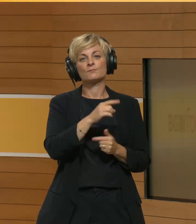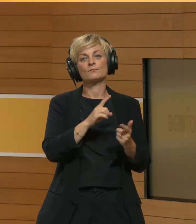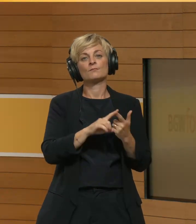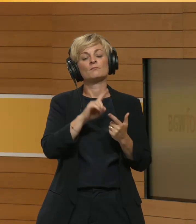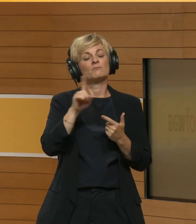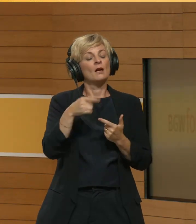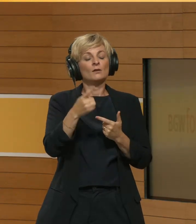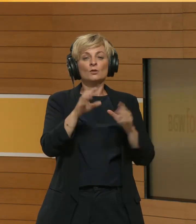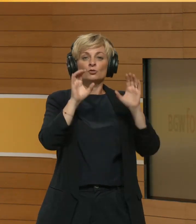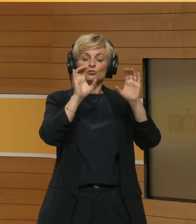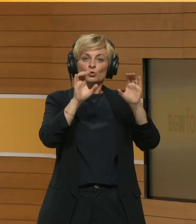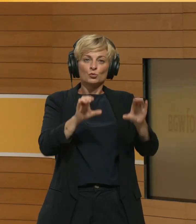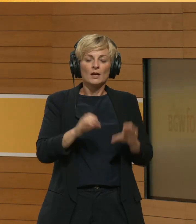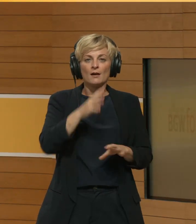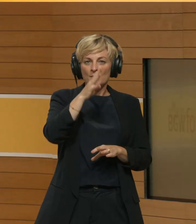started